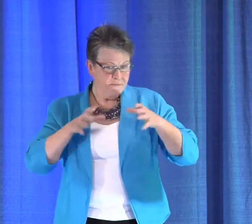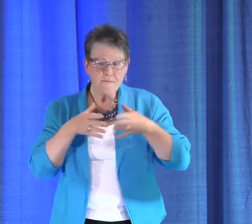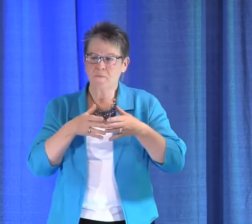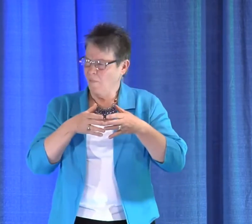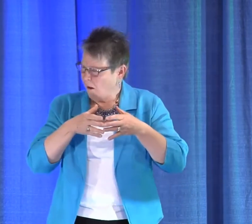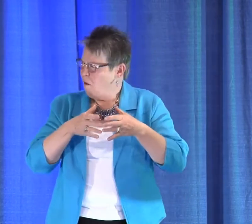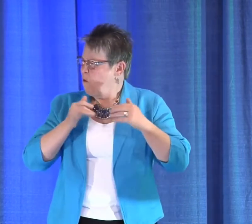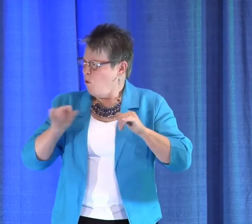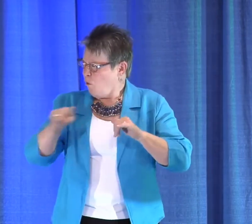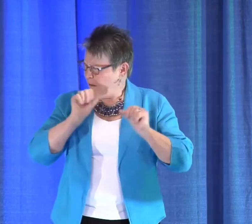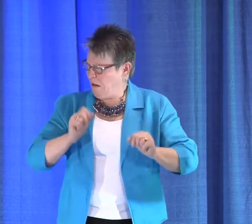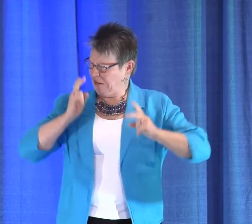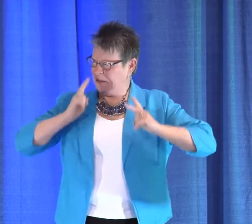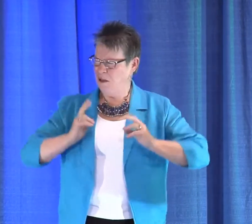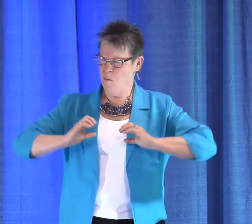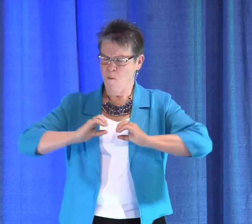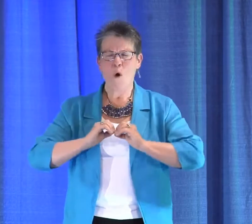It's very important that we take back our deaf interpreting norm.